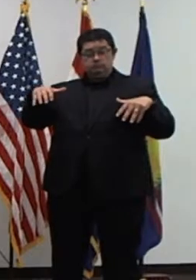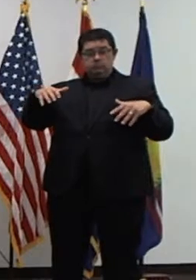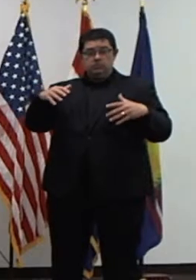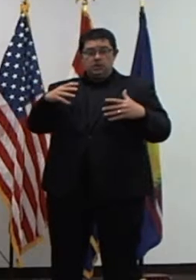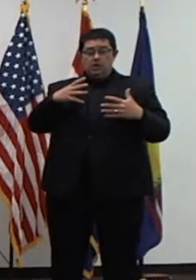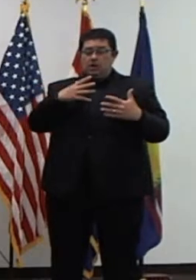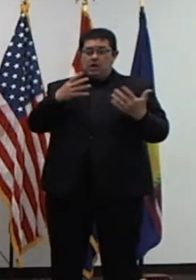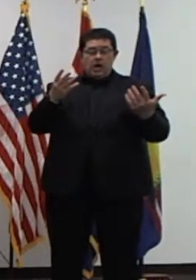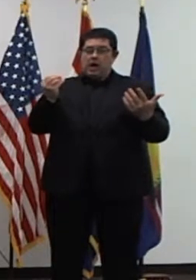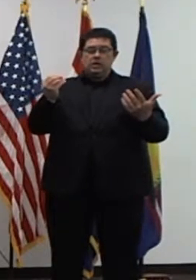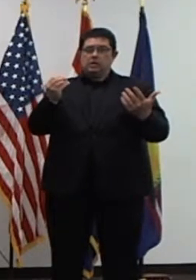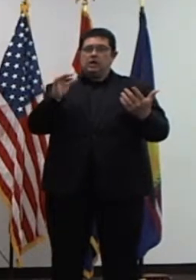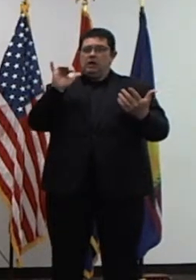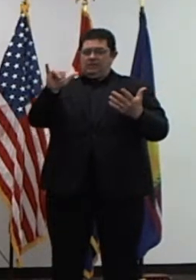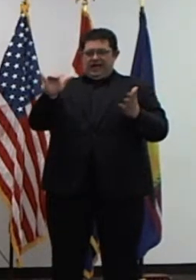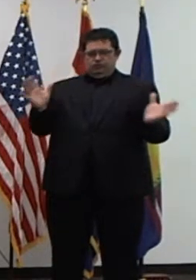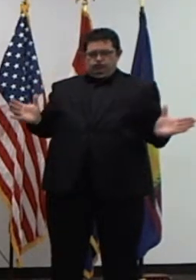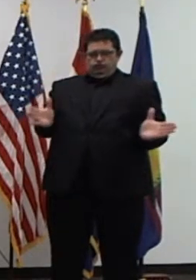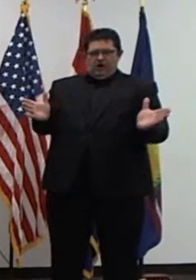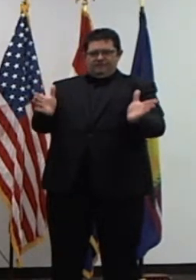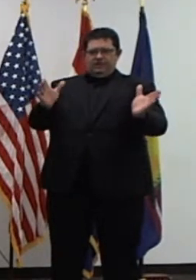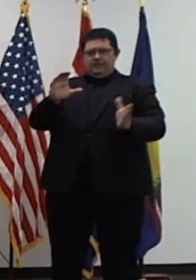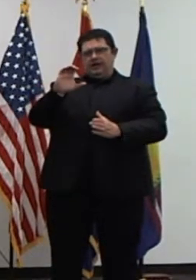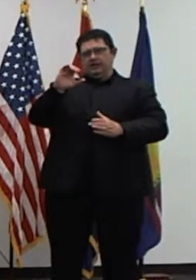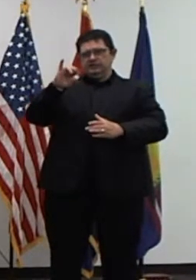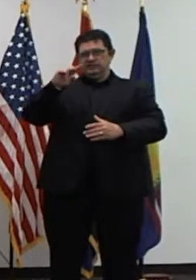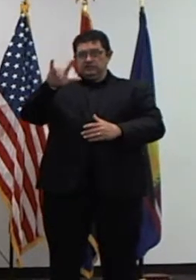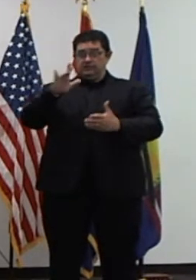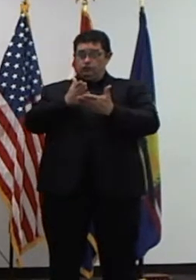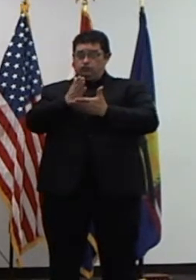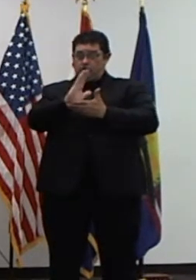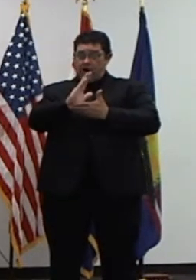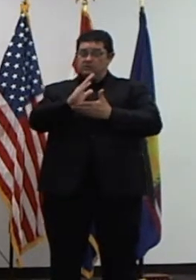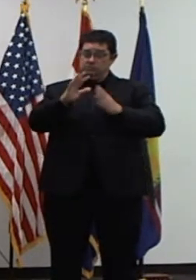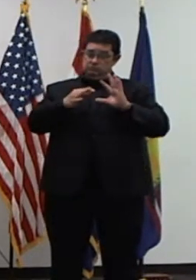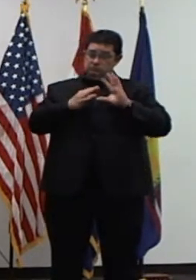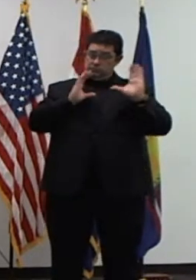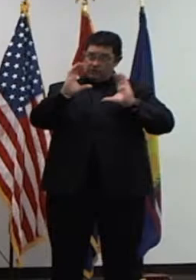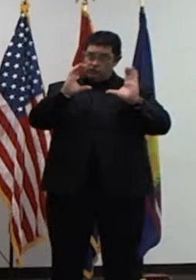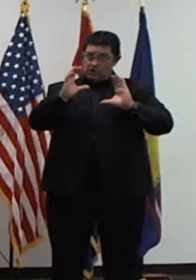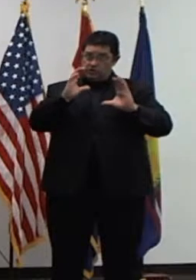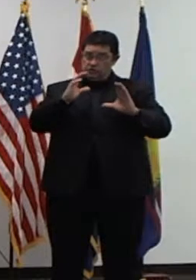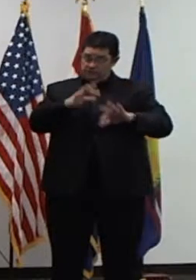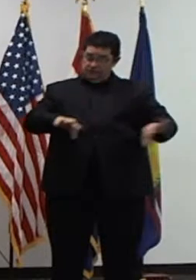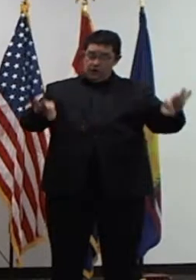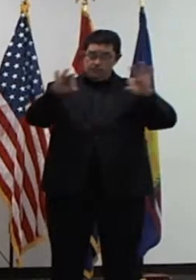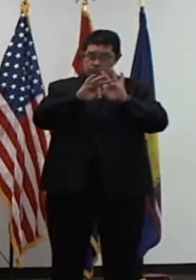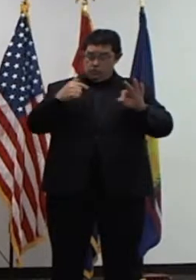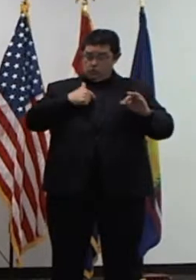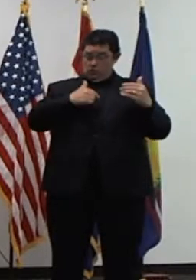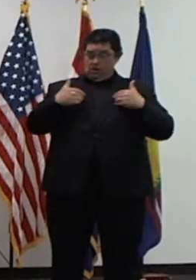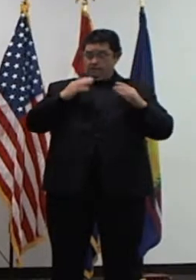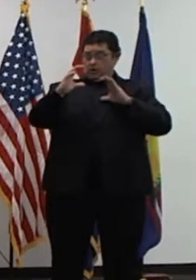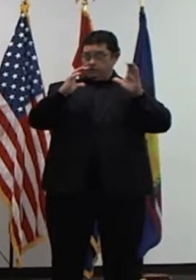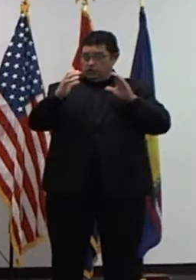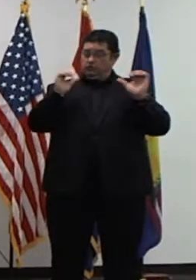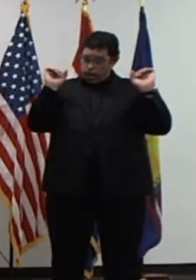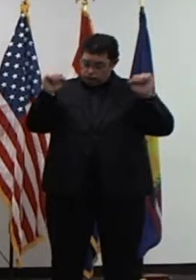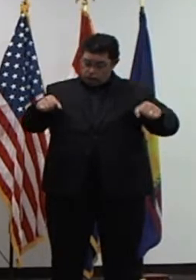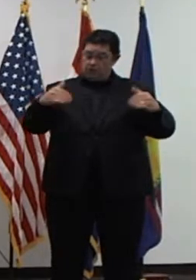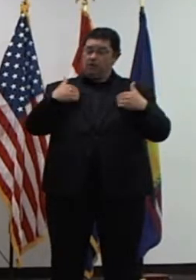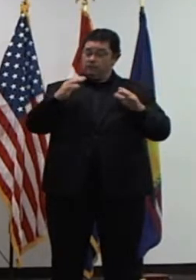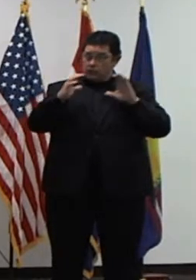and center, and it's driving this civil rights conversation that we need to have as a community, and it's very important that we have it. We can have this conversation